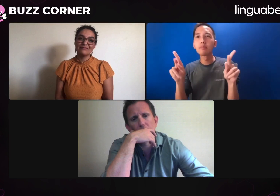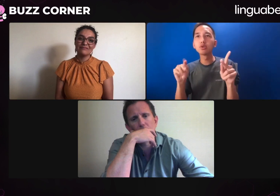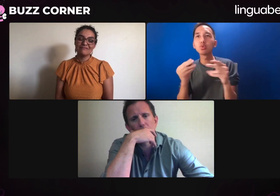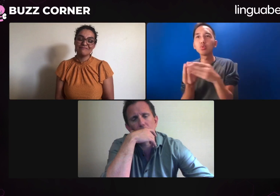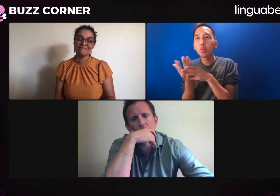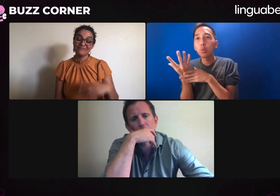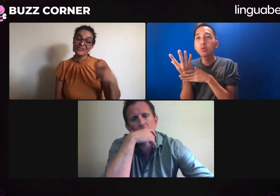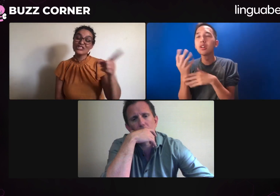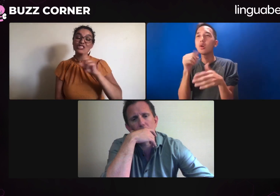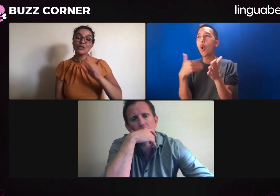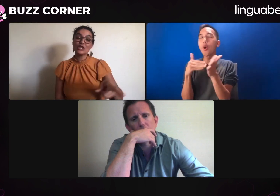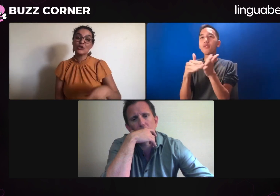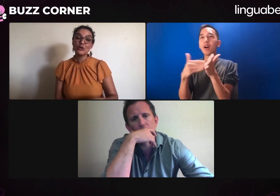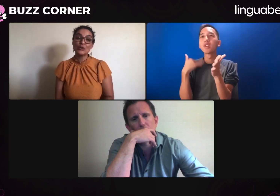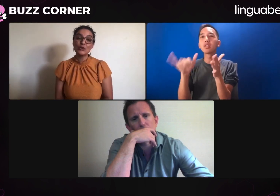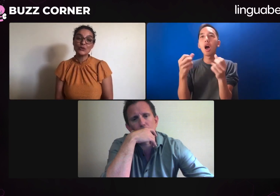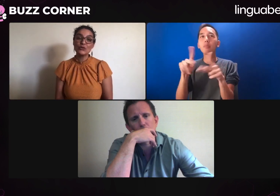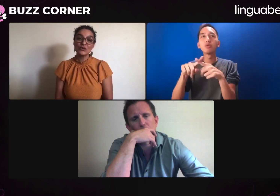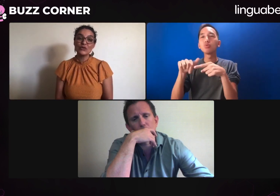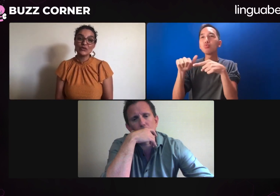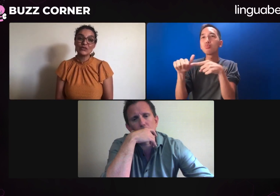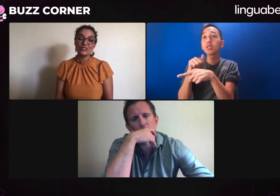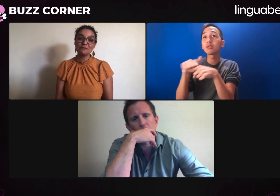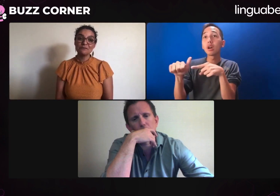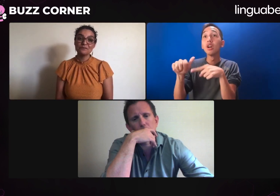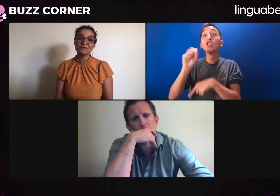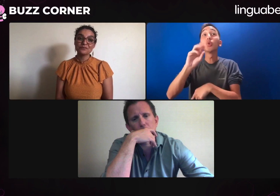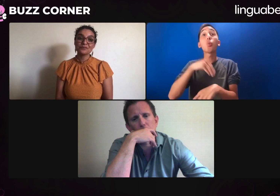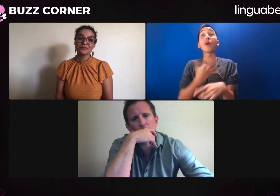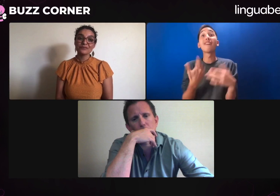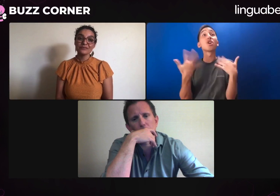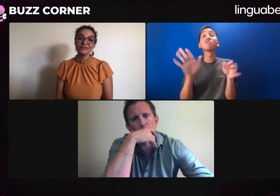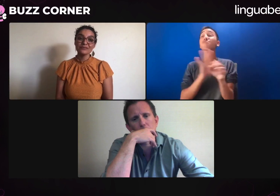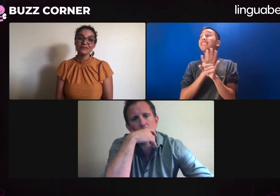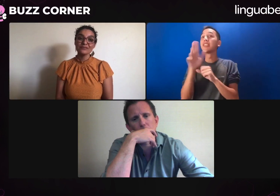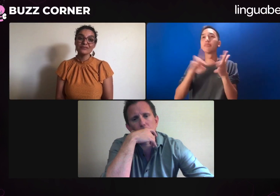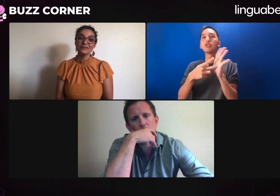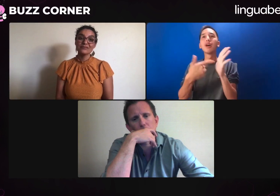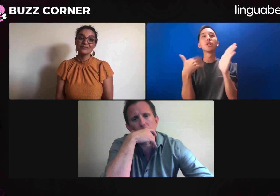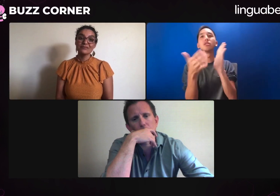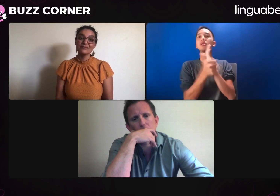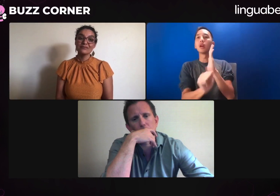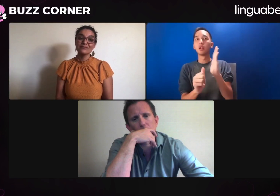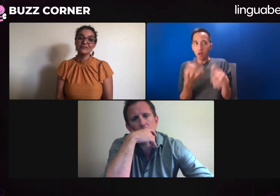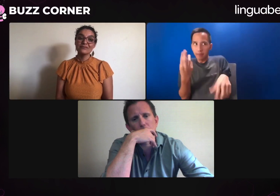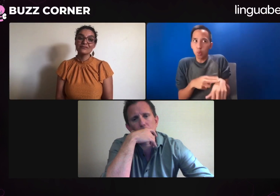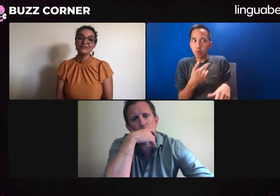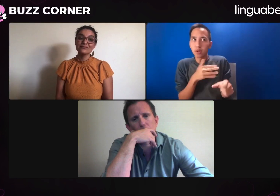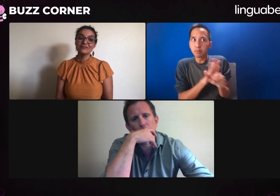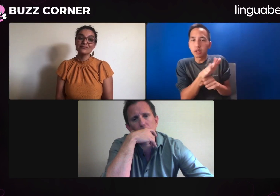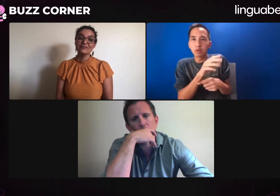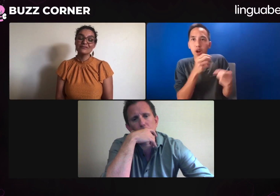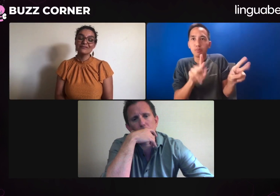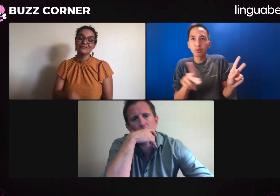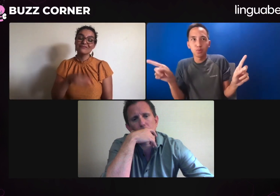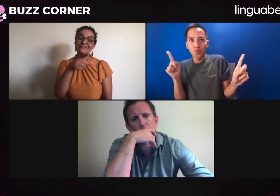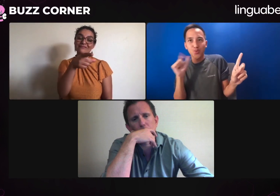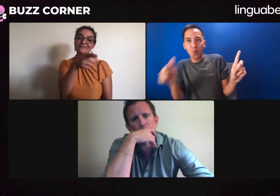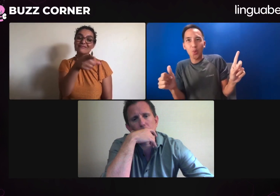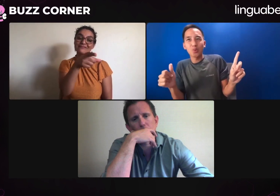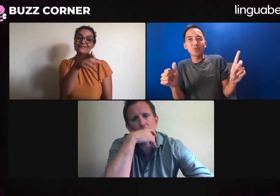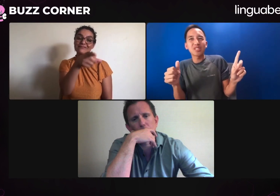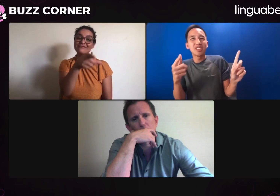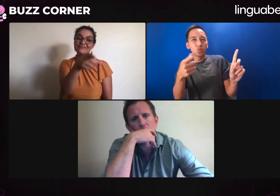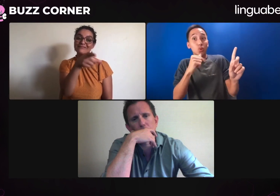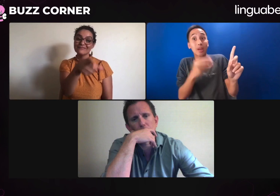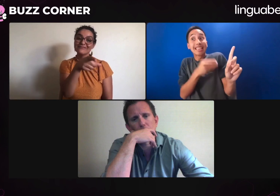level, and I think oftentimes if a BIPOC interpreter doesn't have the skill level, when do they have the opportunity to develop those